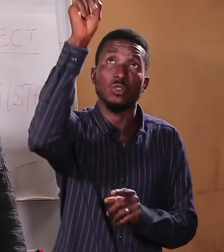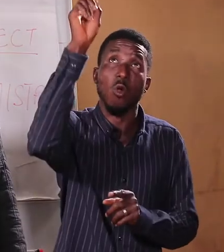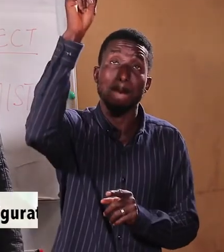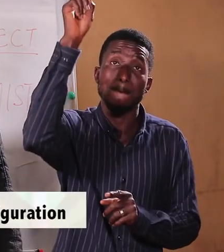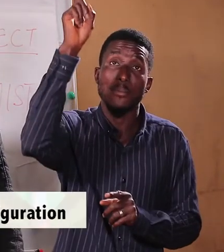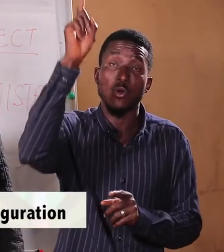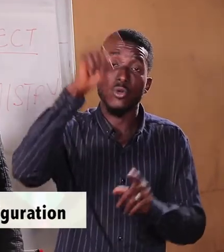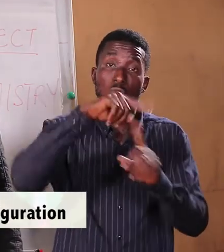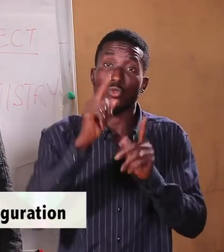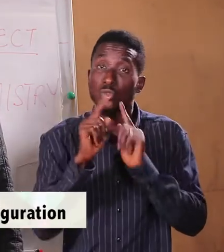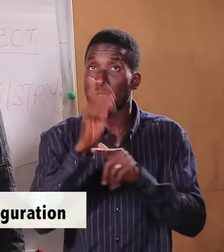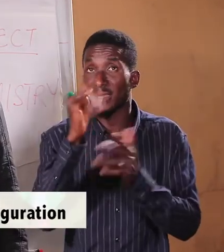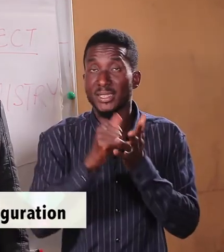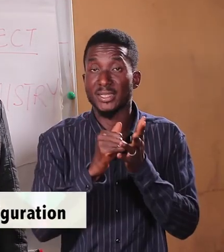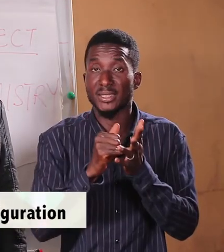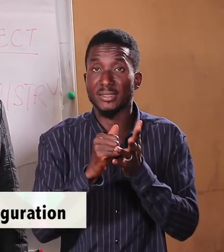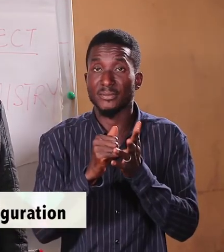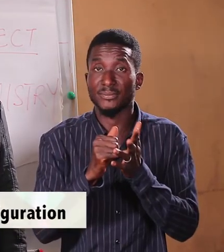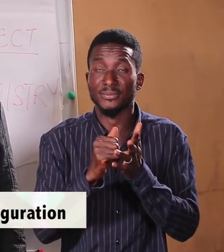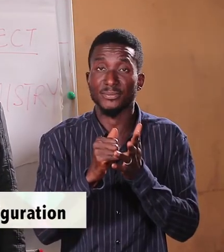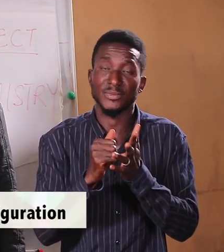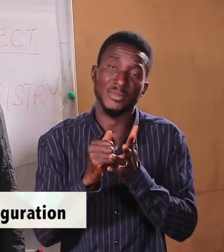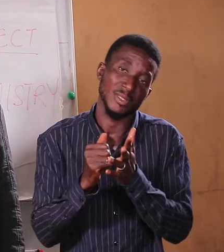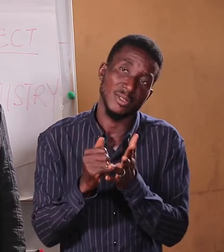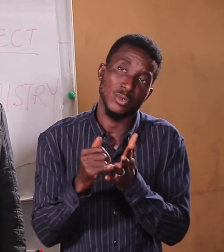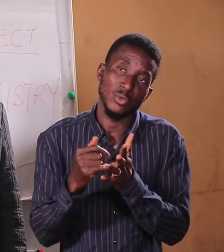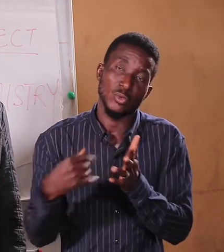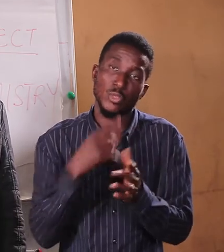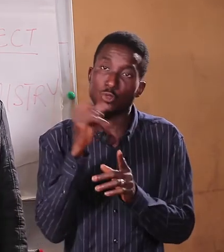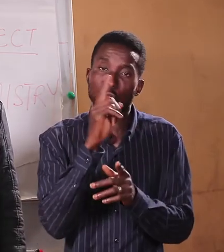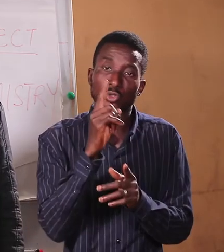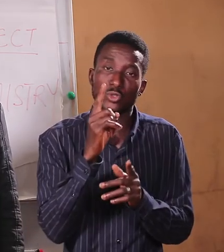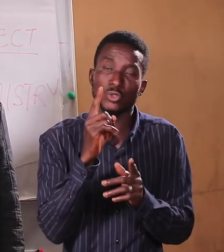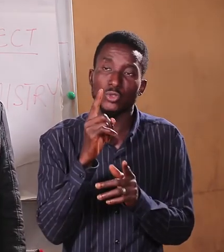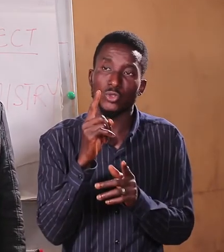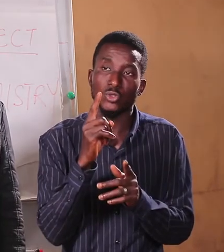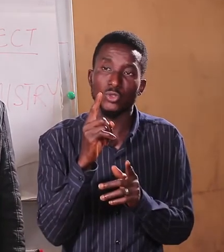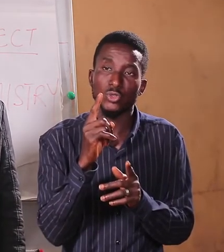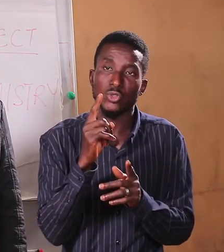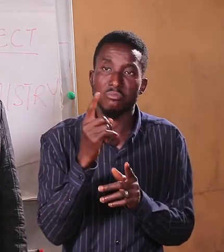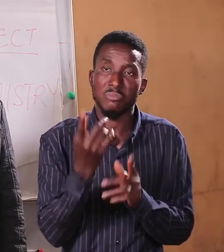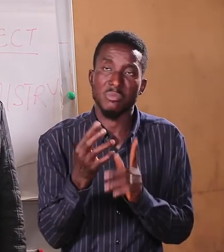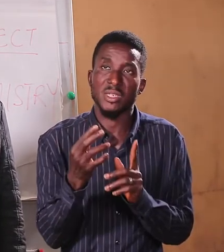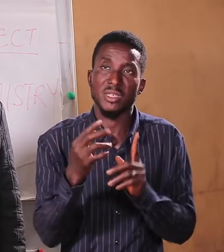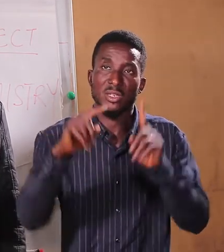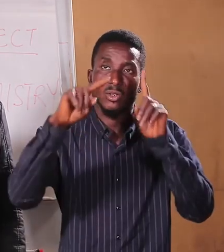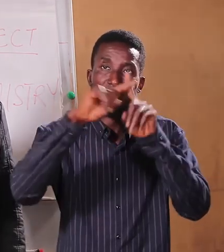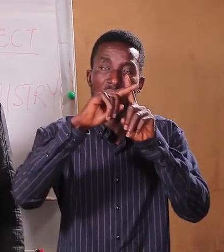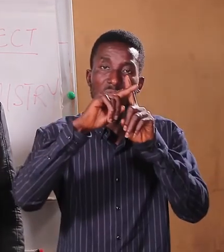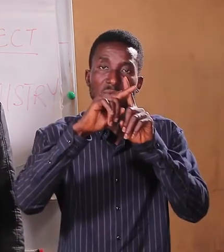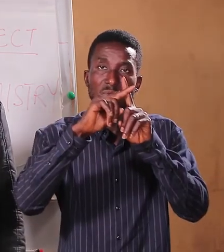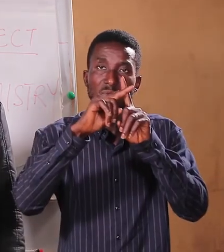upright, when we want to describe the orientation of that electron, we use +½ If it is pointing downward, we make use